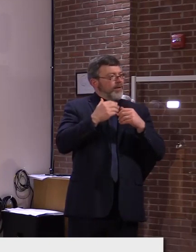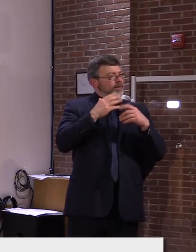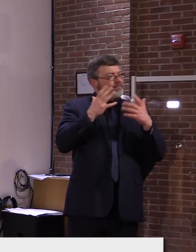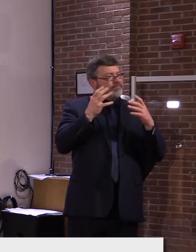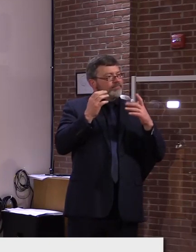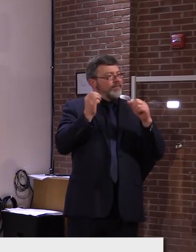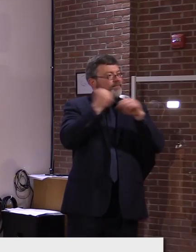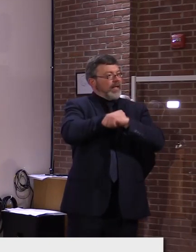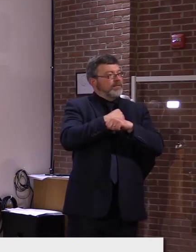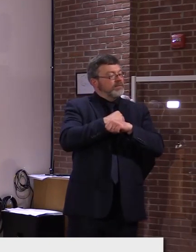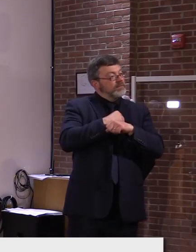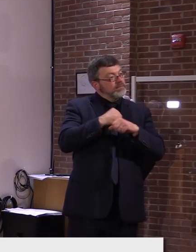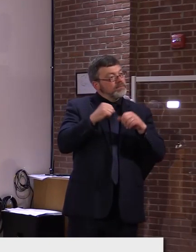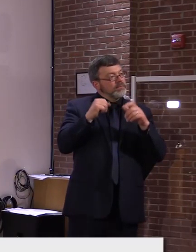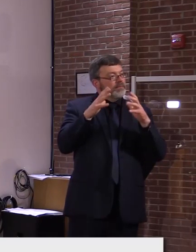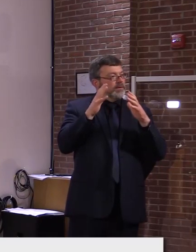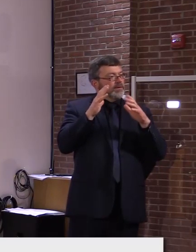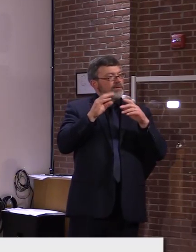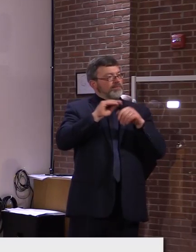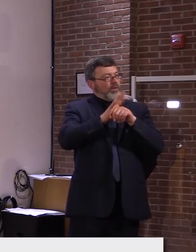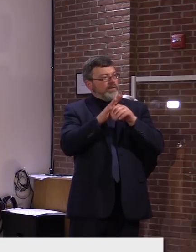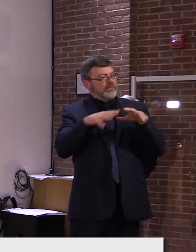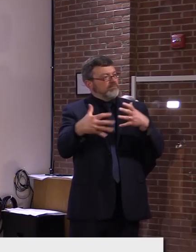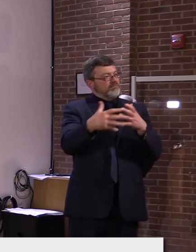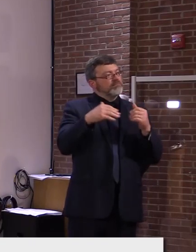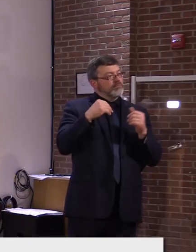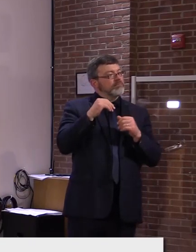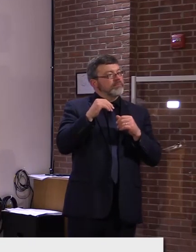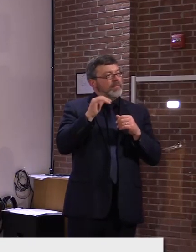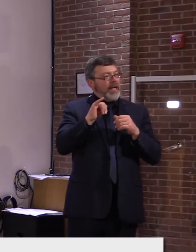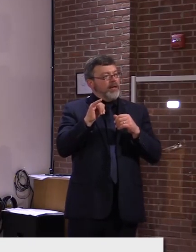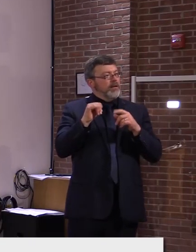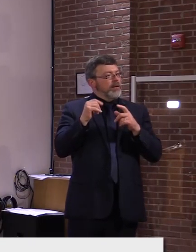a practical reason to make sure that